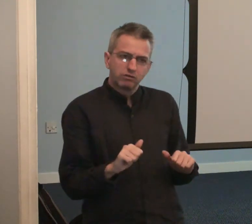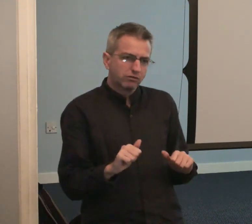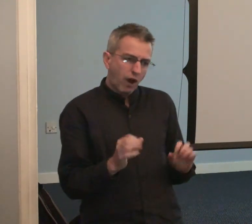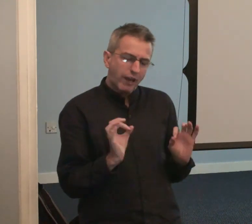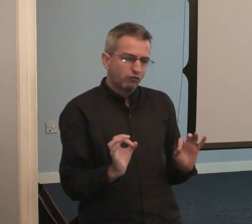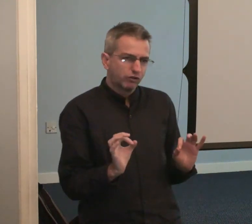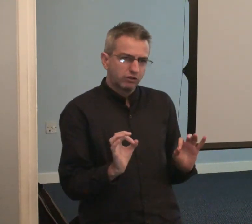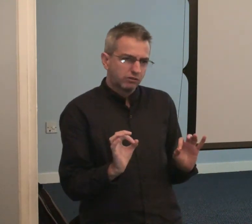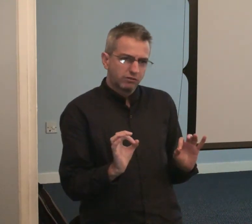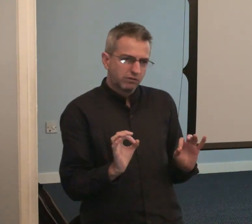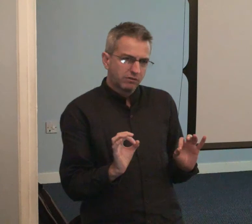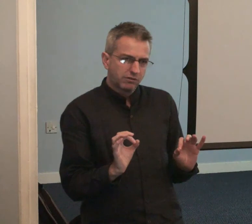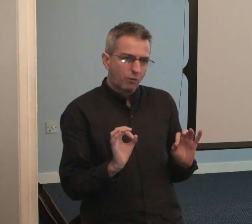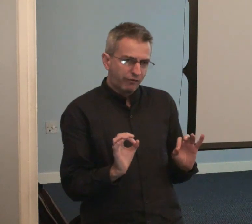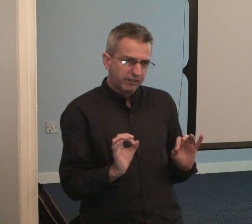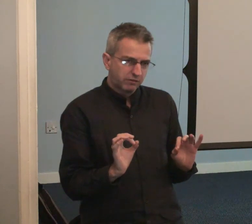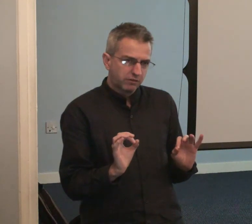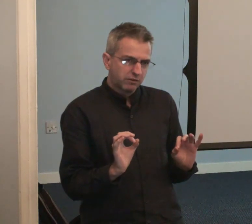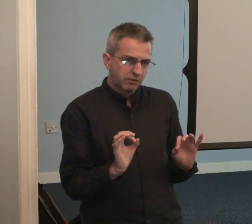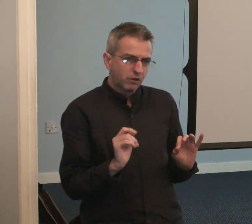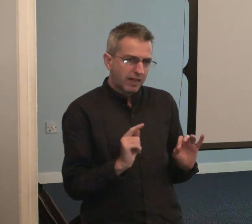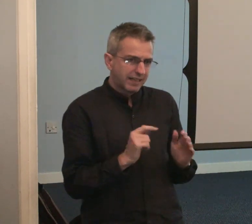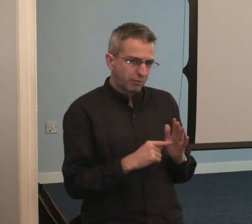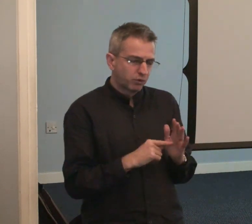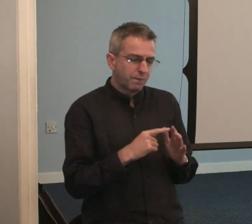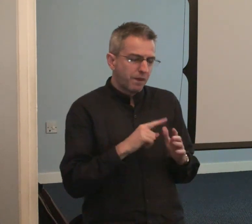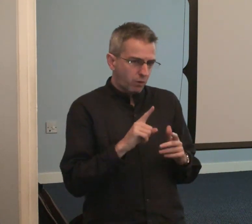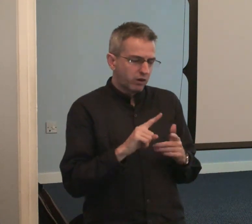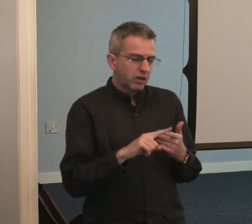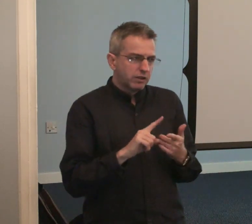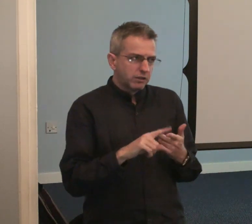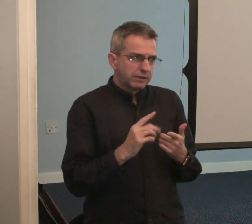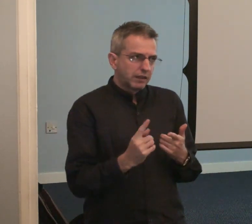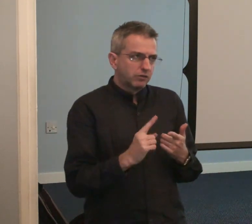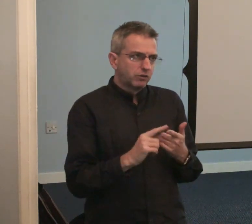concerns around the information and the accuracy of the information that they were providing. So that was very important.